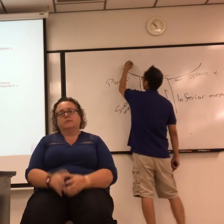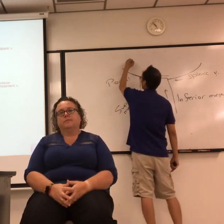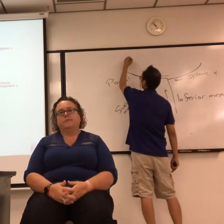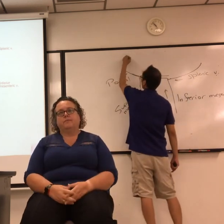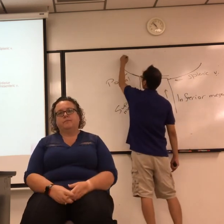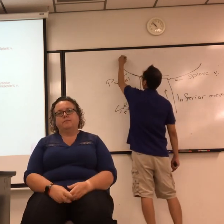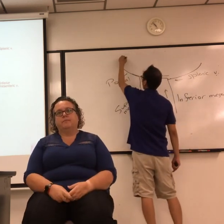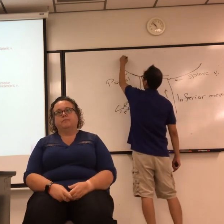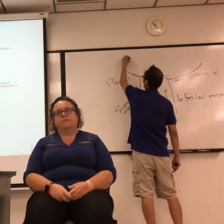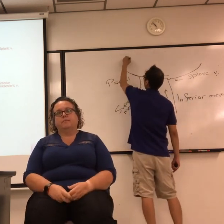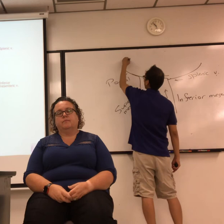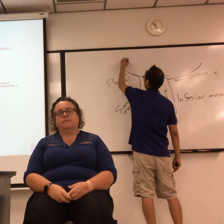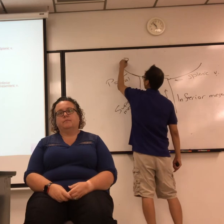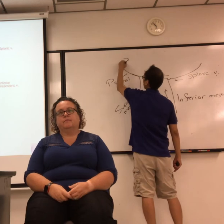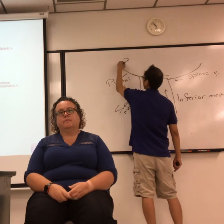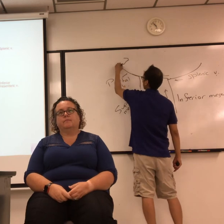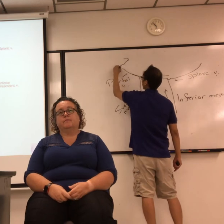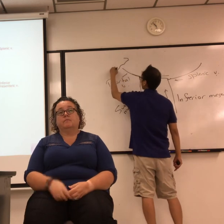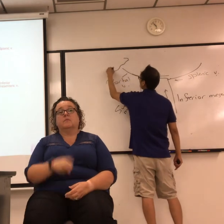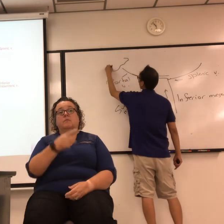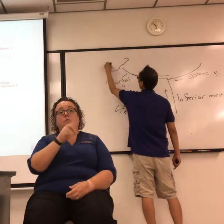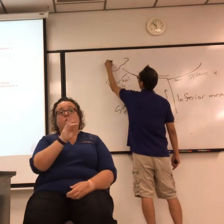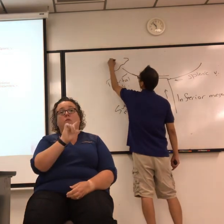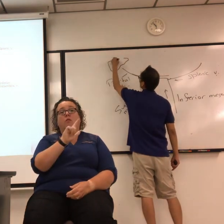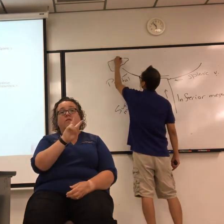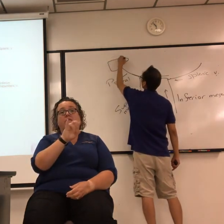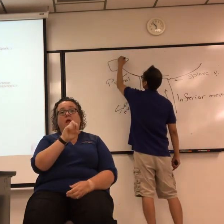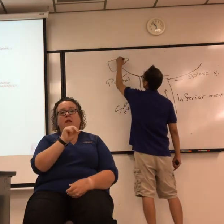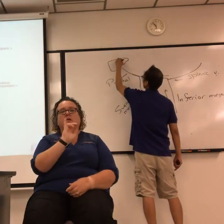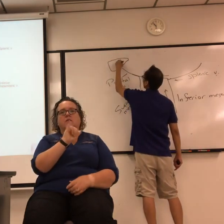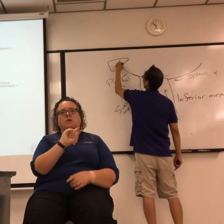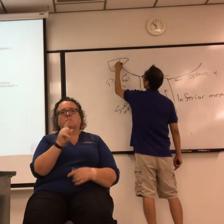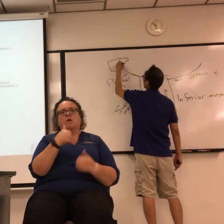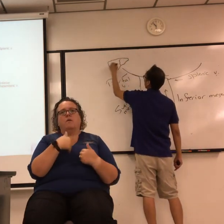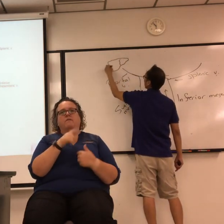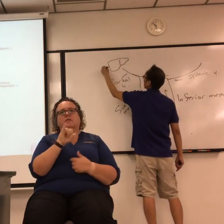And that is where you have liver.